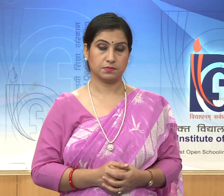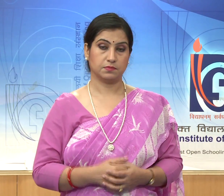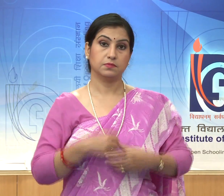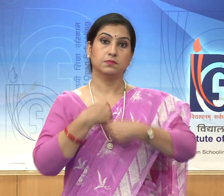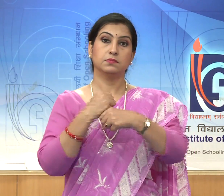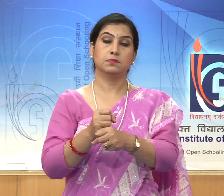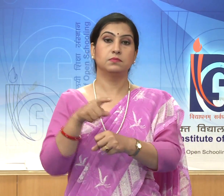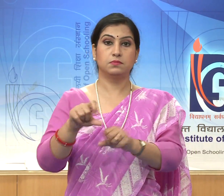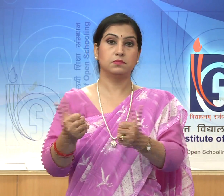make them able